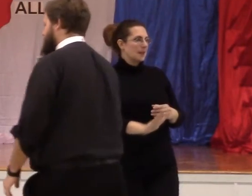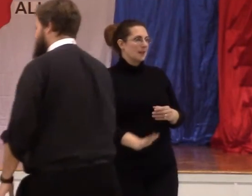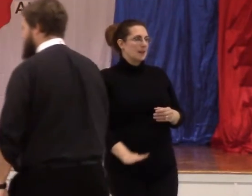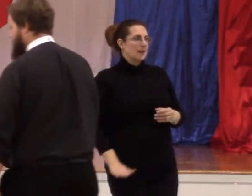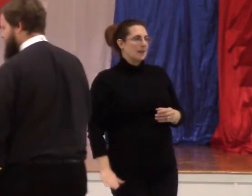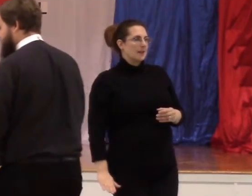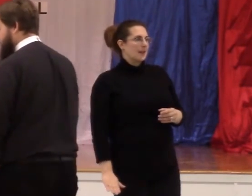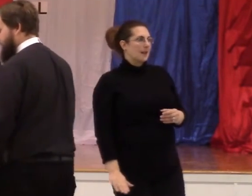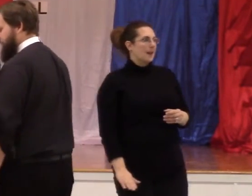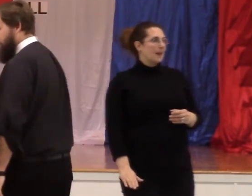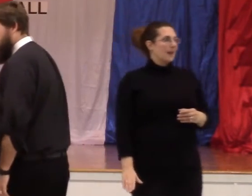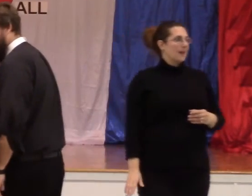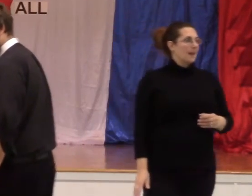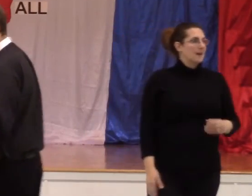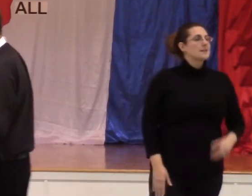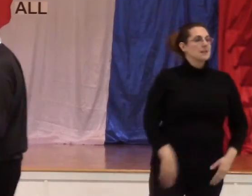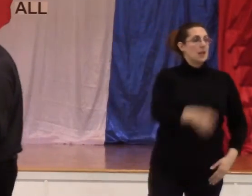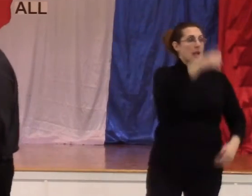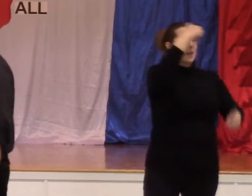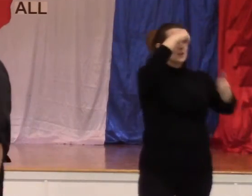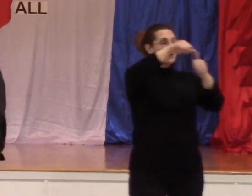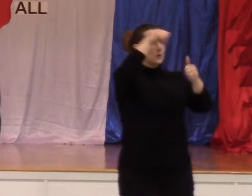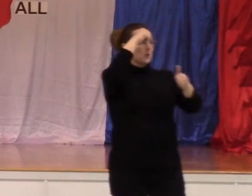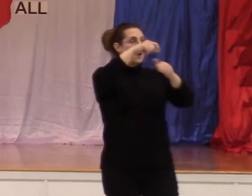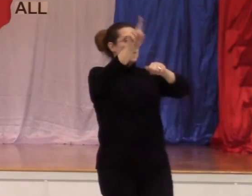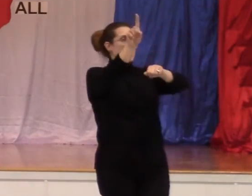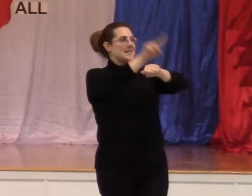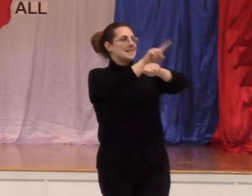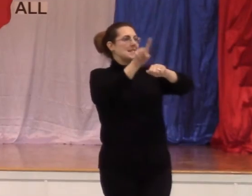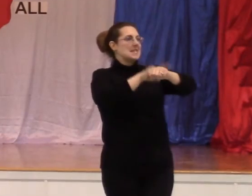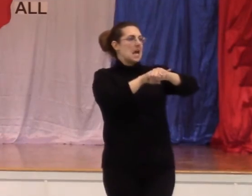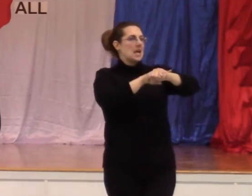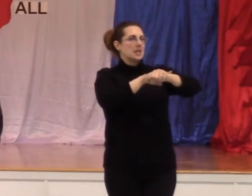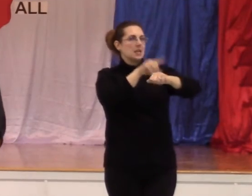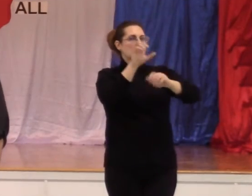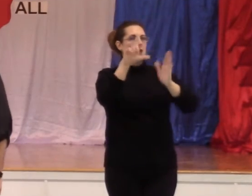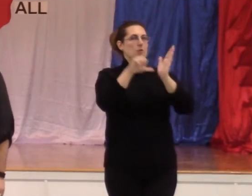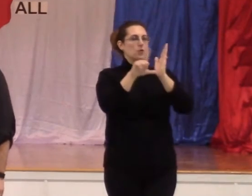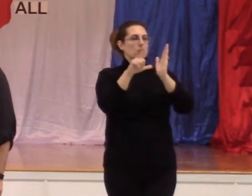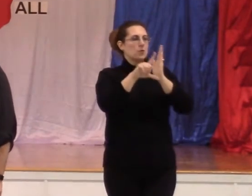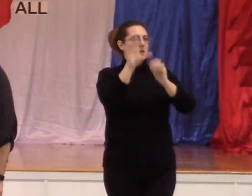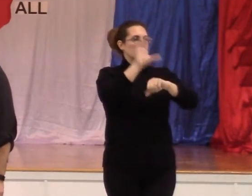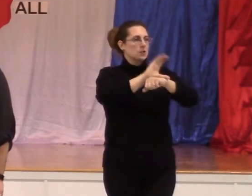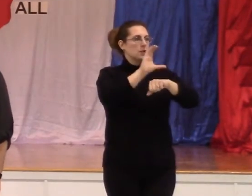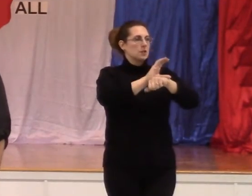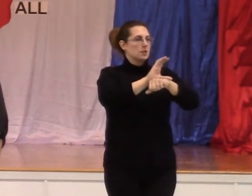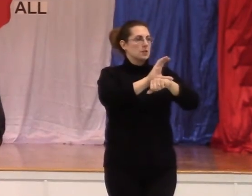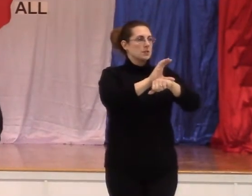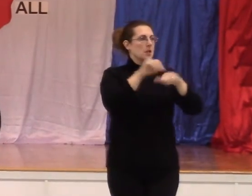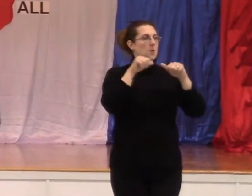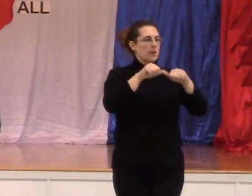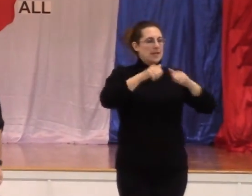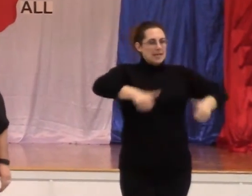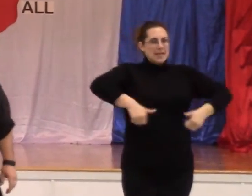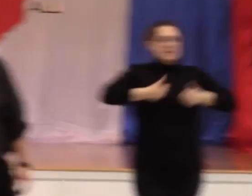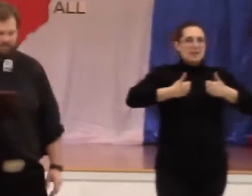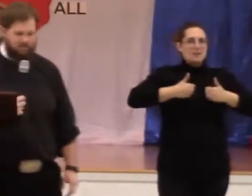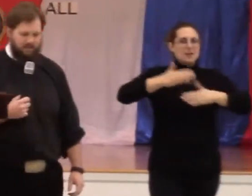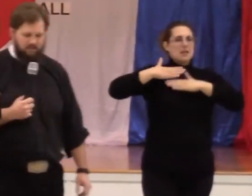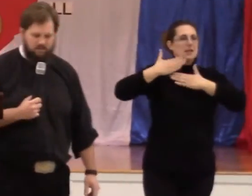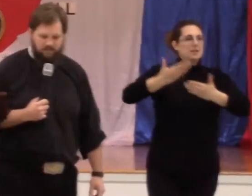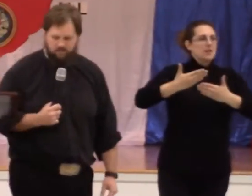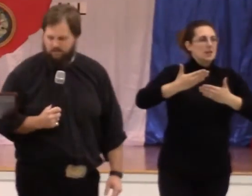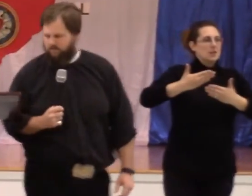back with you and remember Zion Lutheran Church in your daily prayers as we continue to live in this haven of confessional Lutheranism known